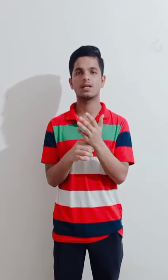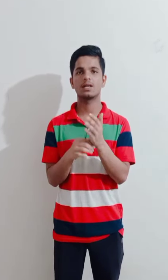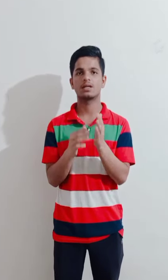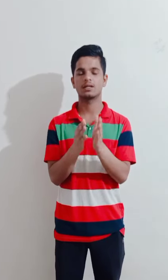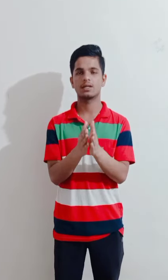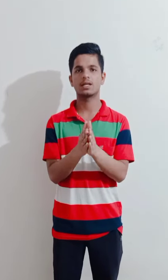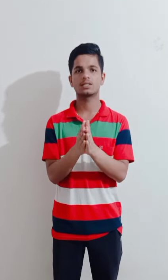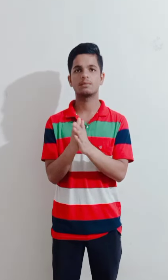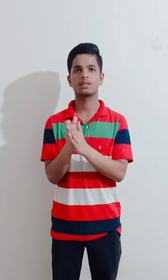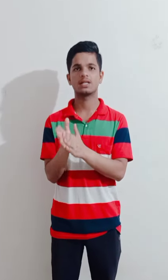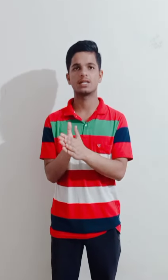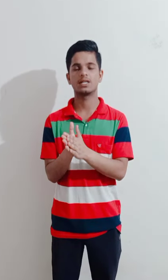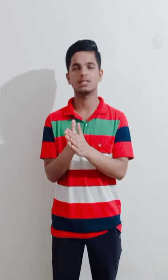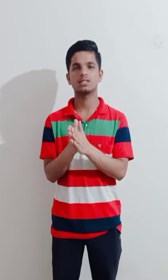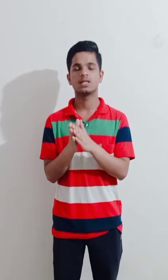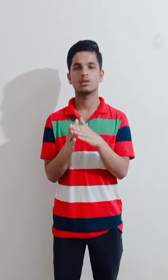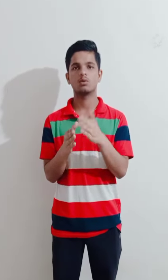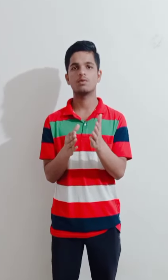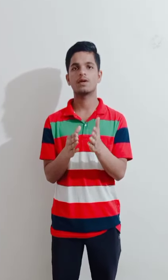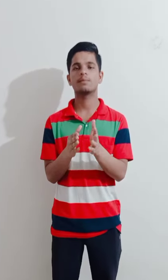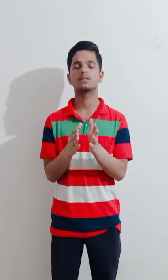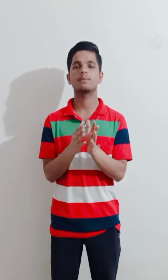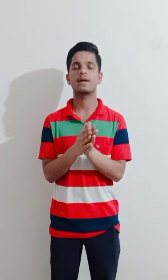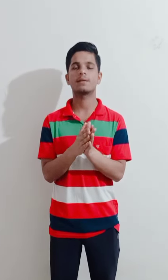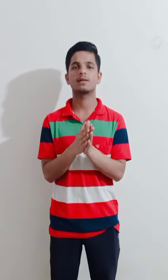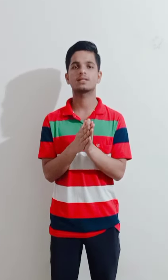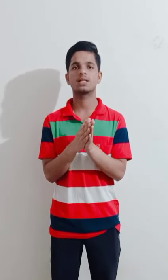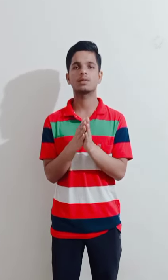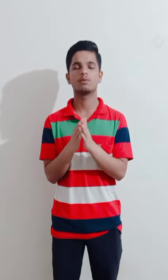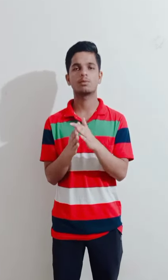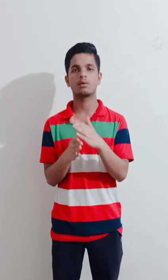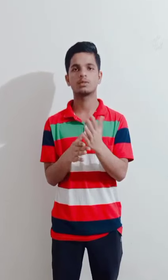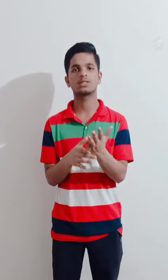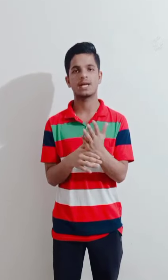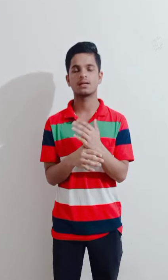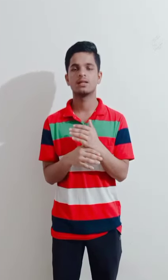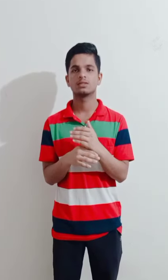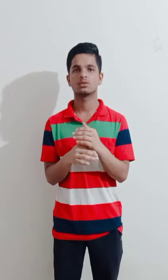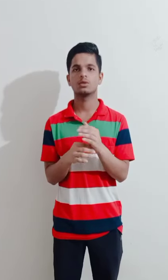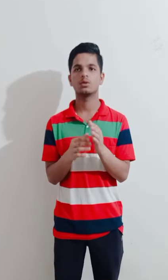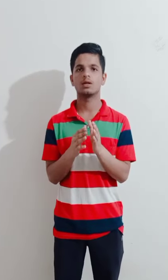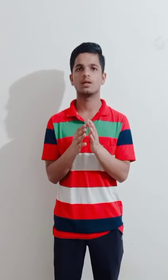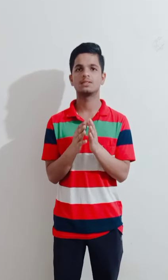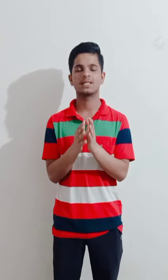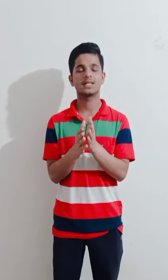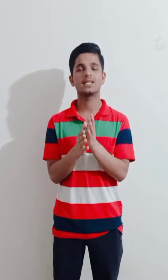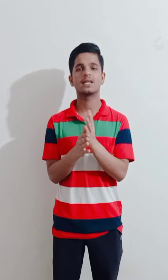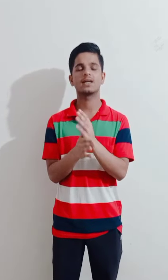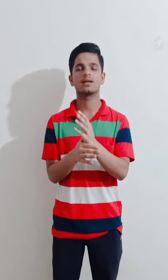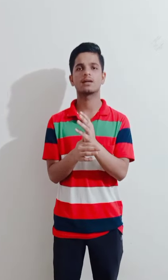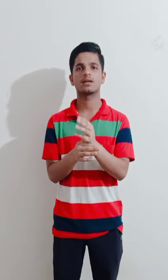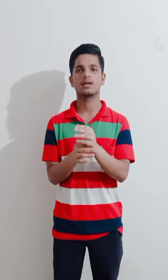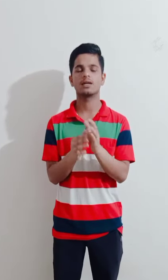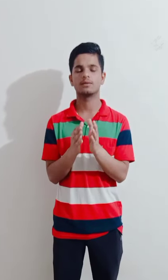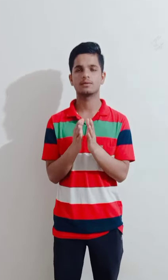when a recursion method returns, the old variables and parameters are removed from the stack. So generally